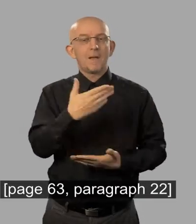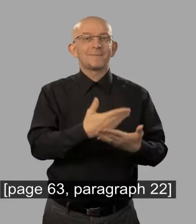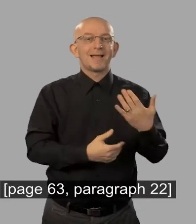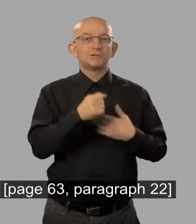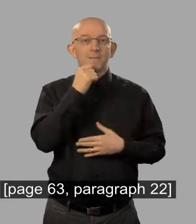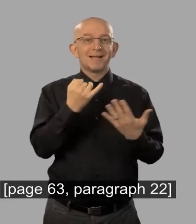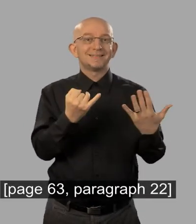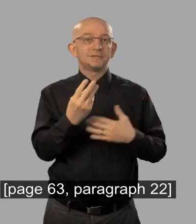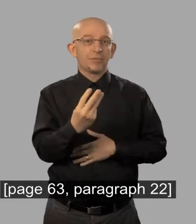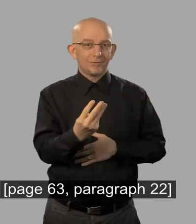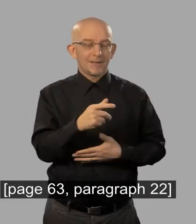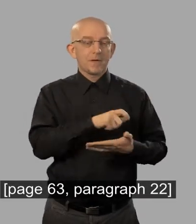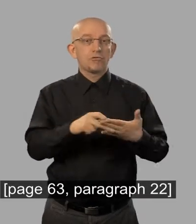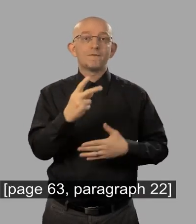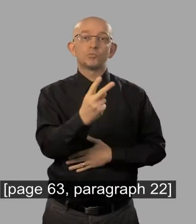Page 63, paragraph 22.